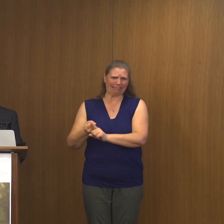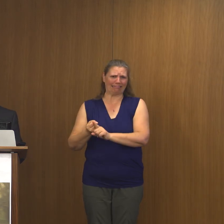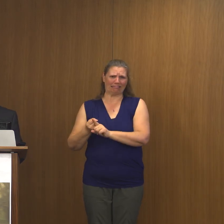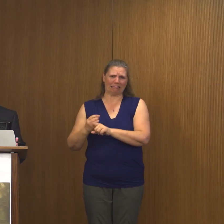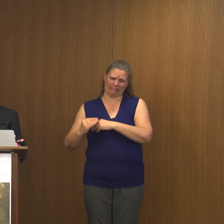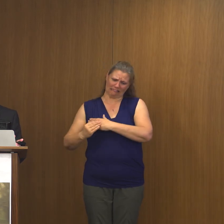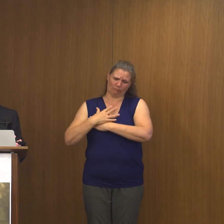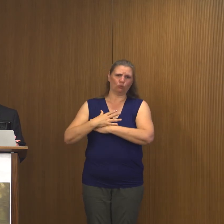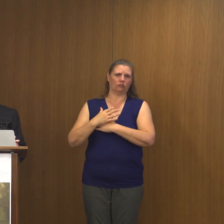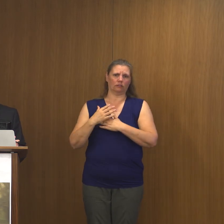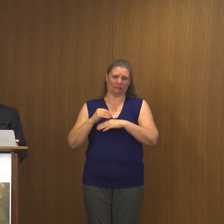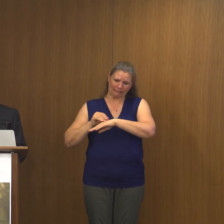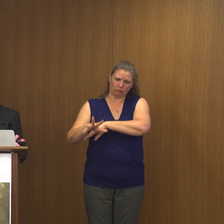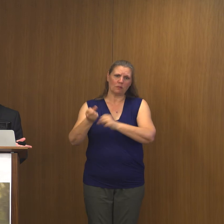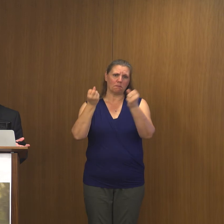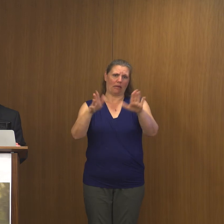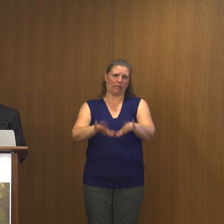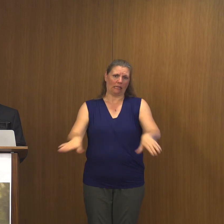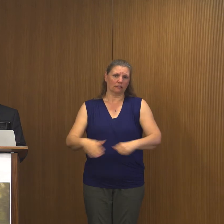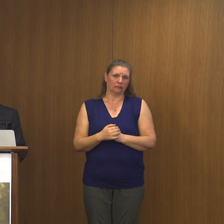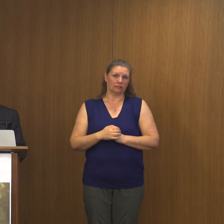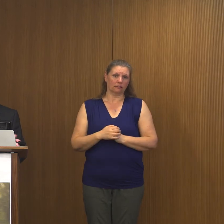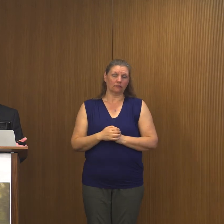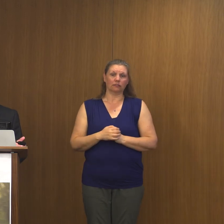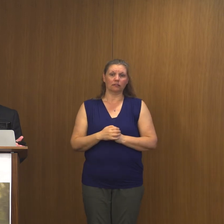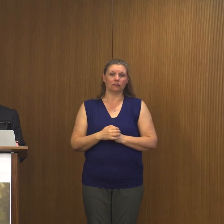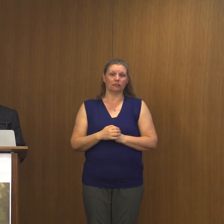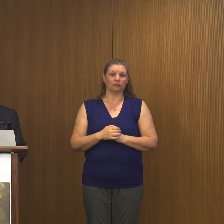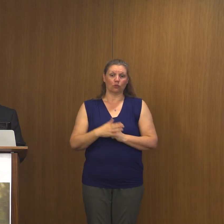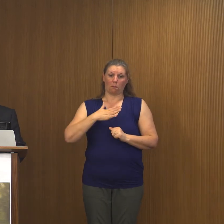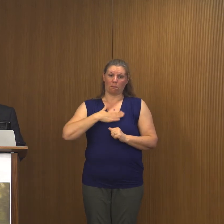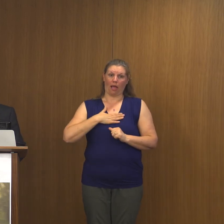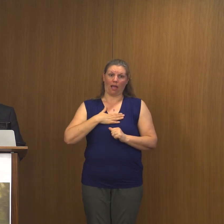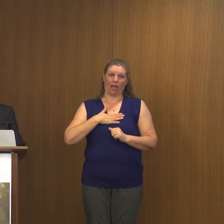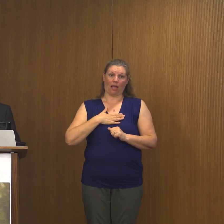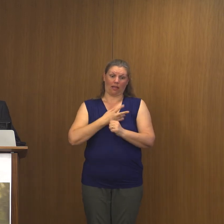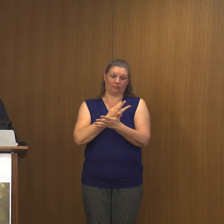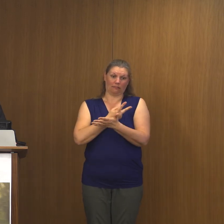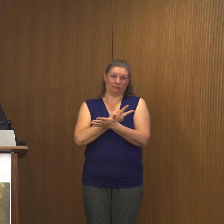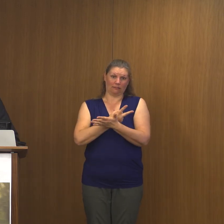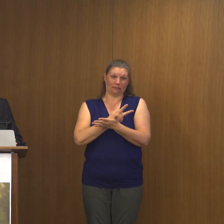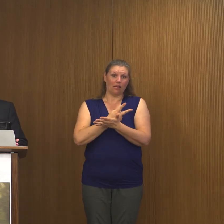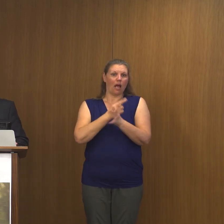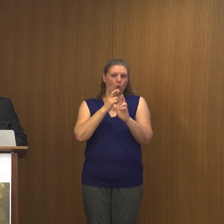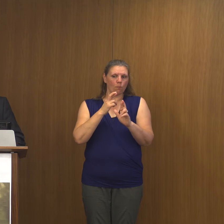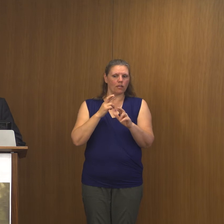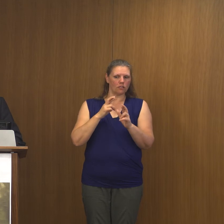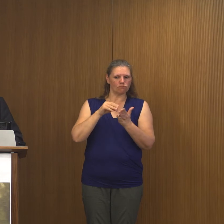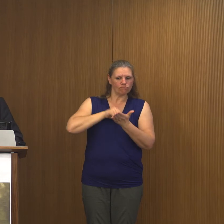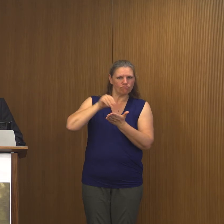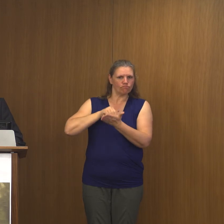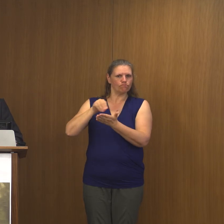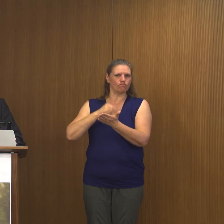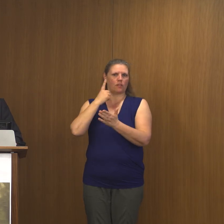that impacts many youth. By exploring the experiences of camp through my thesis, I'm hoping to uncover what the meaning of these experiences are